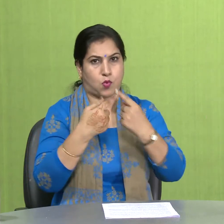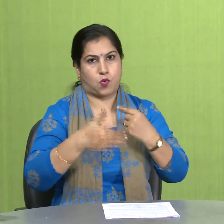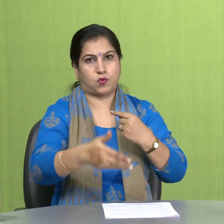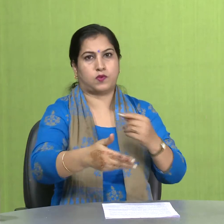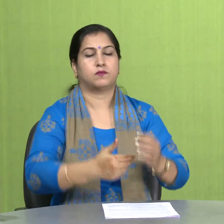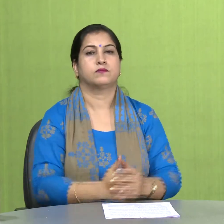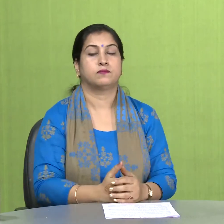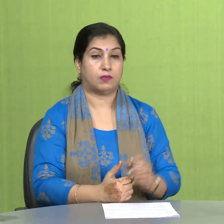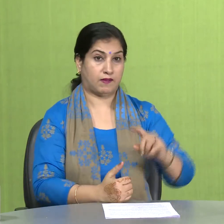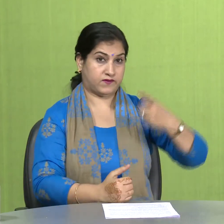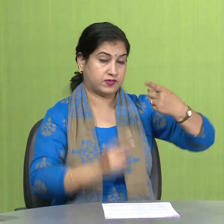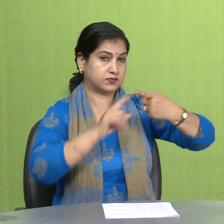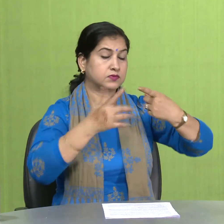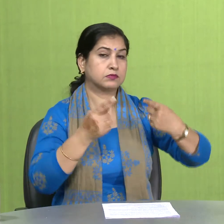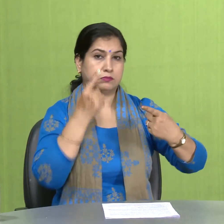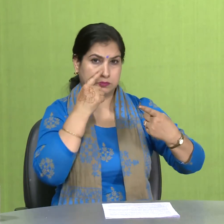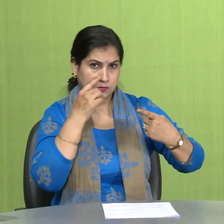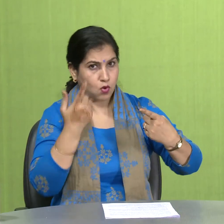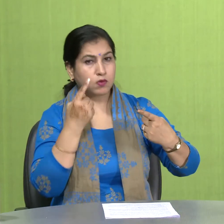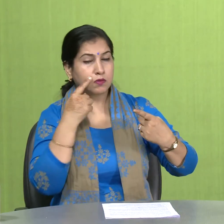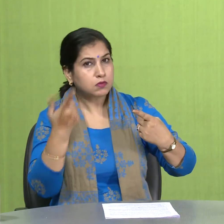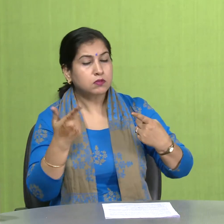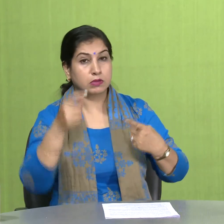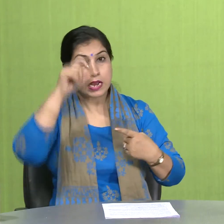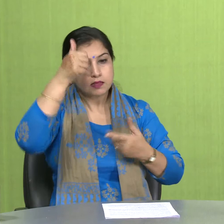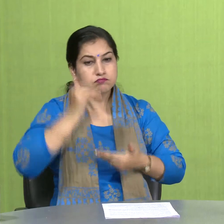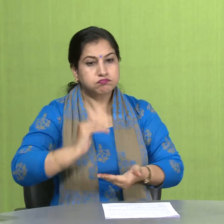The first is he or she must be a citizen of India.